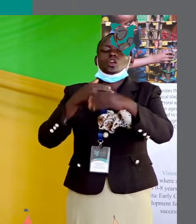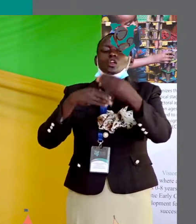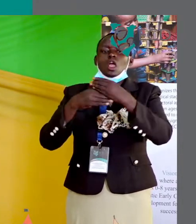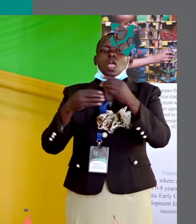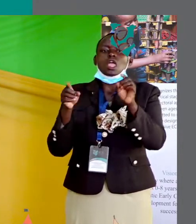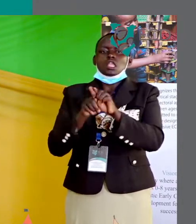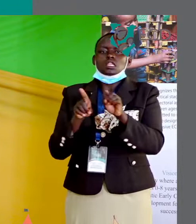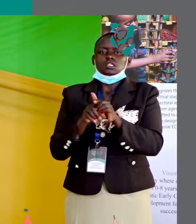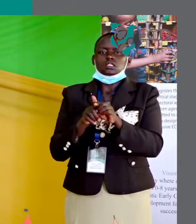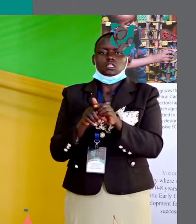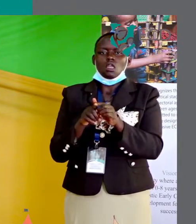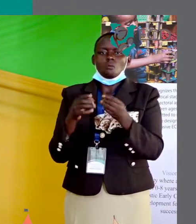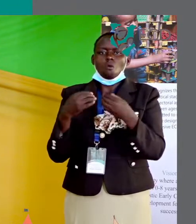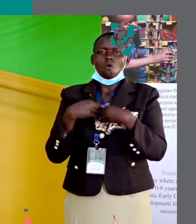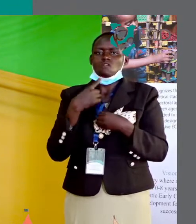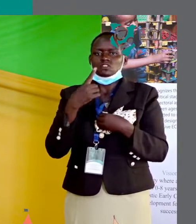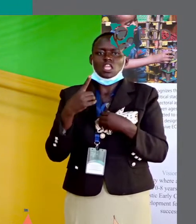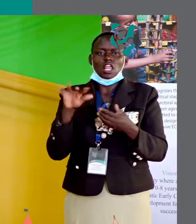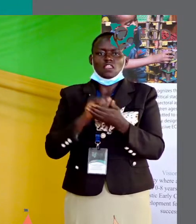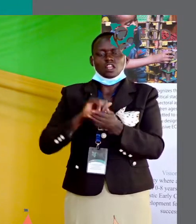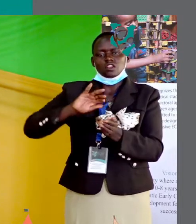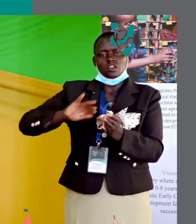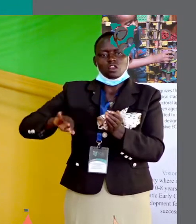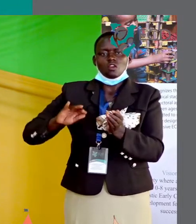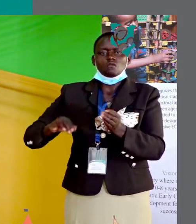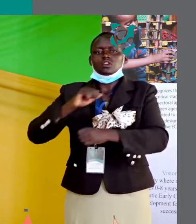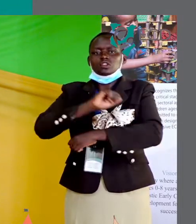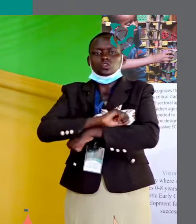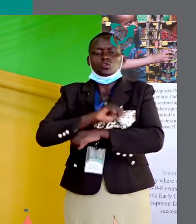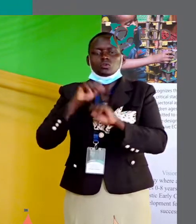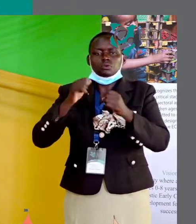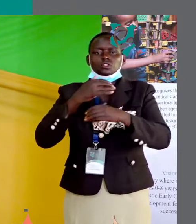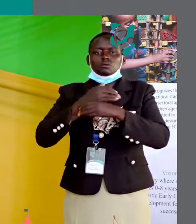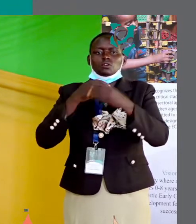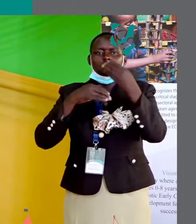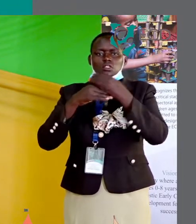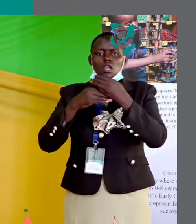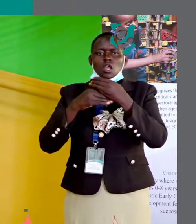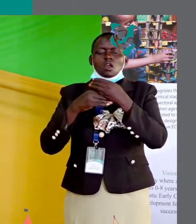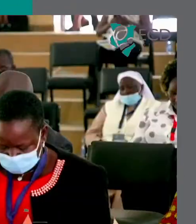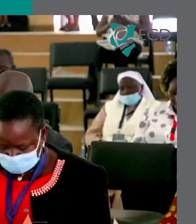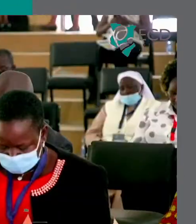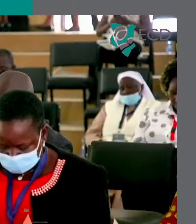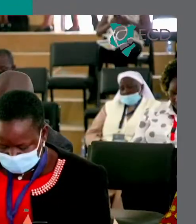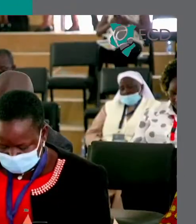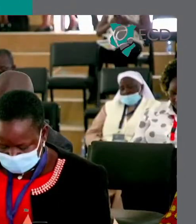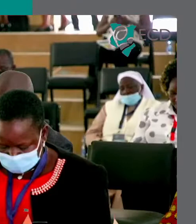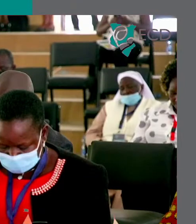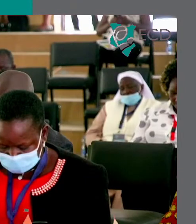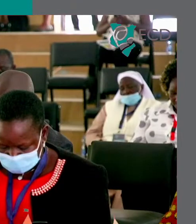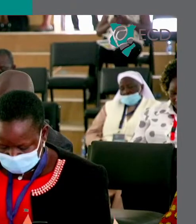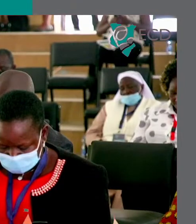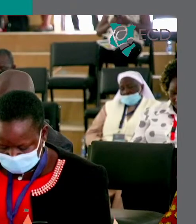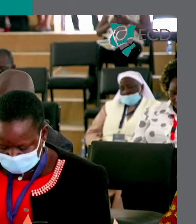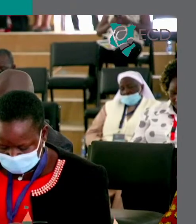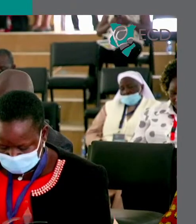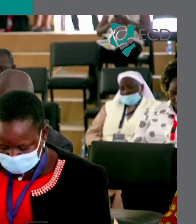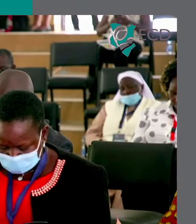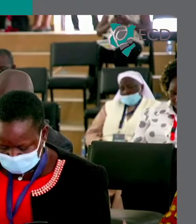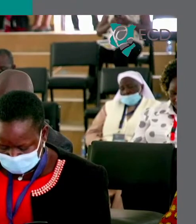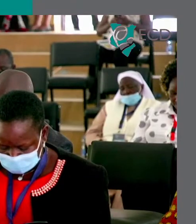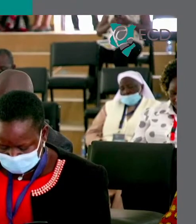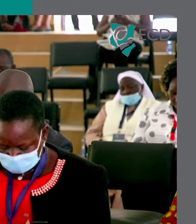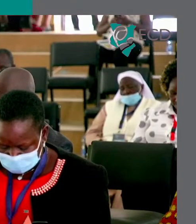have proposed that in the remaining schools, we shall be constructing a classroom and a toilet with tiles and ceiling